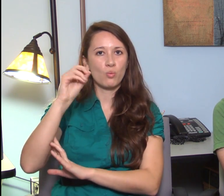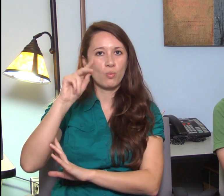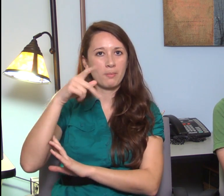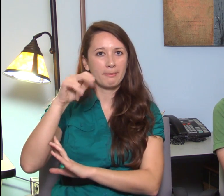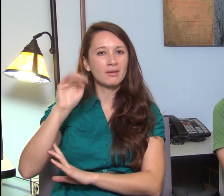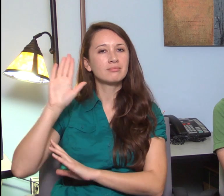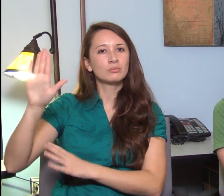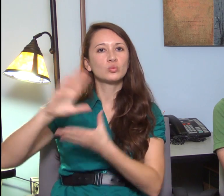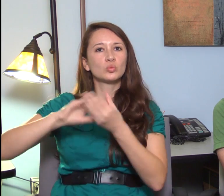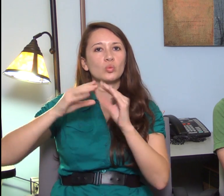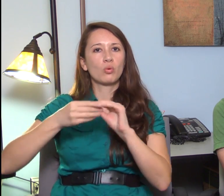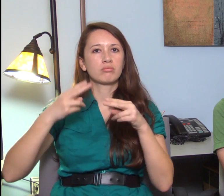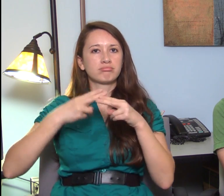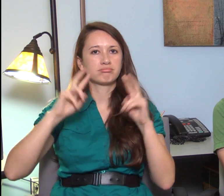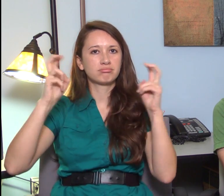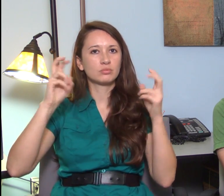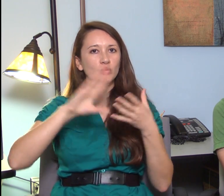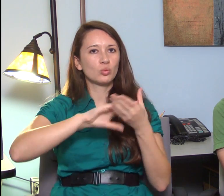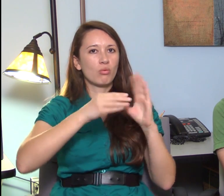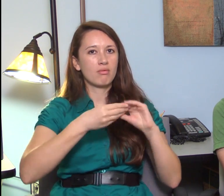The Story of an Hour.